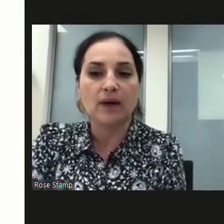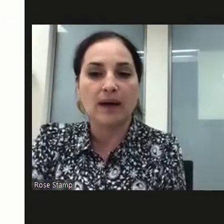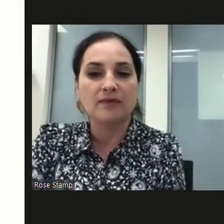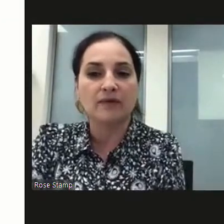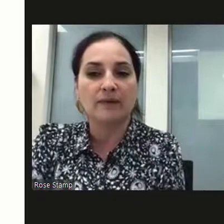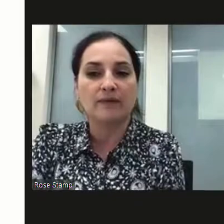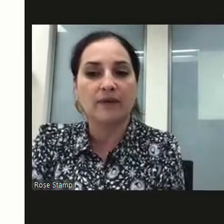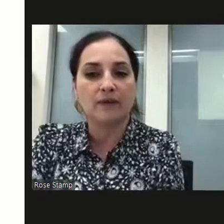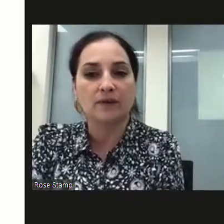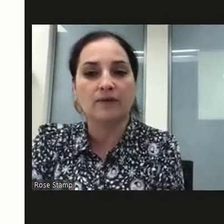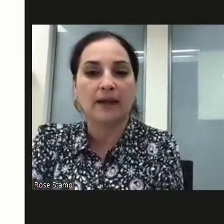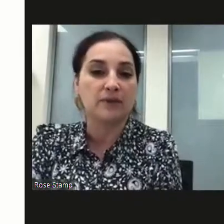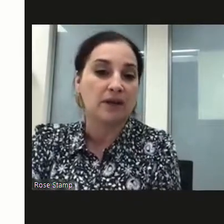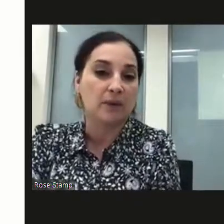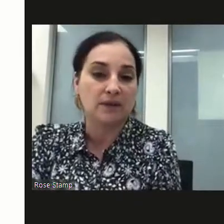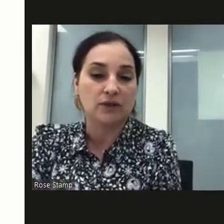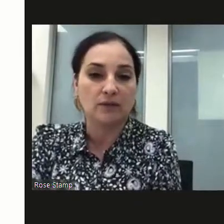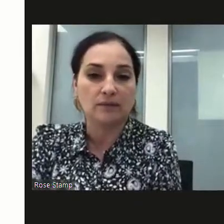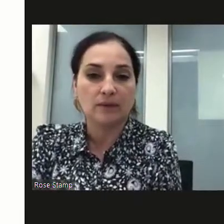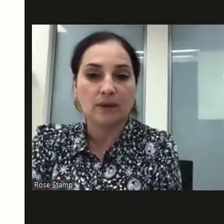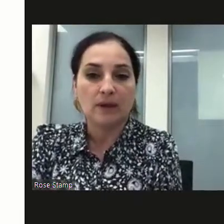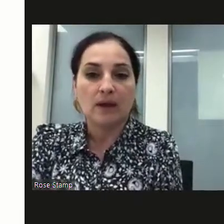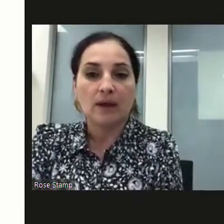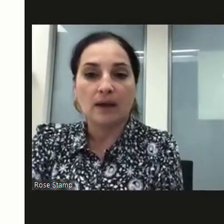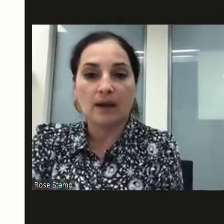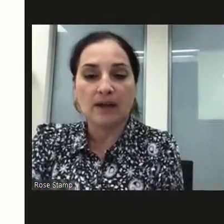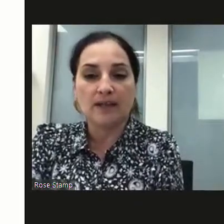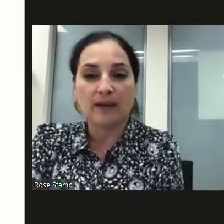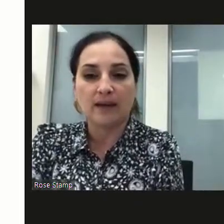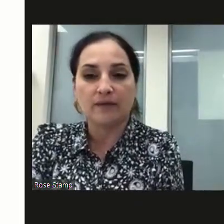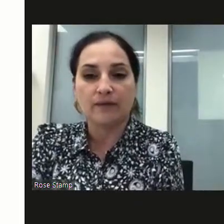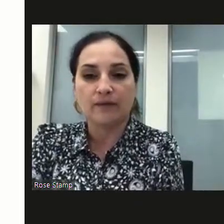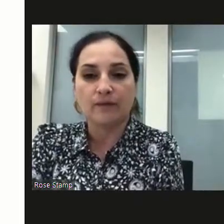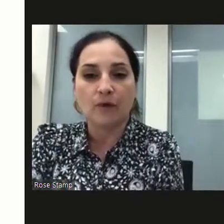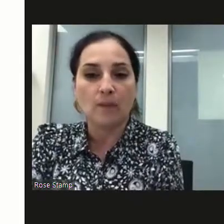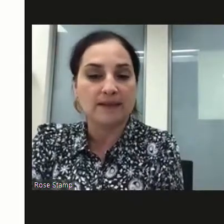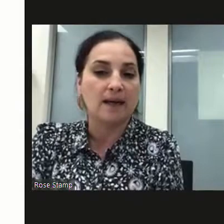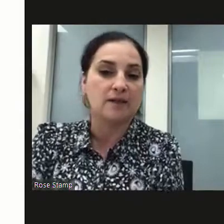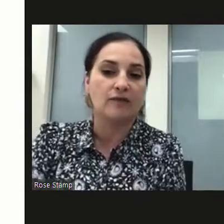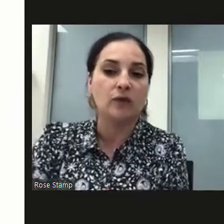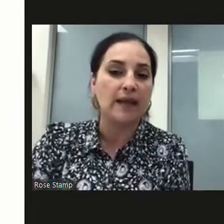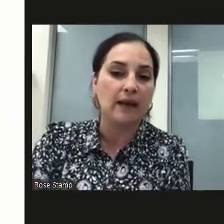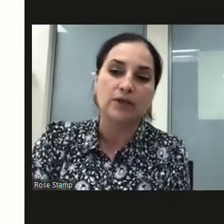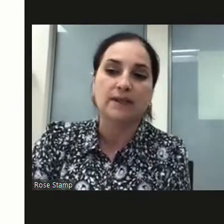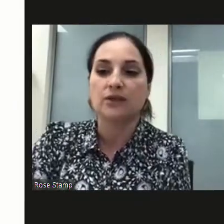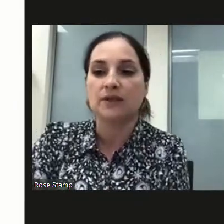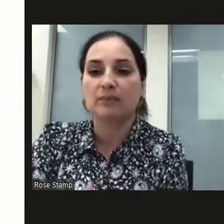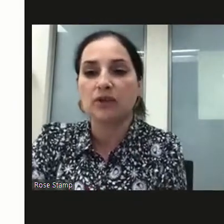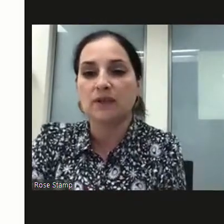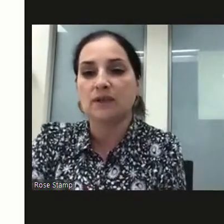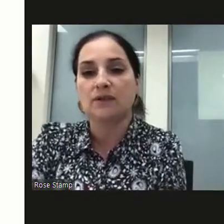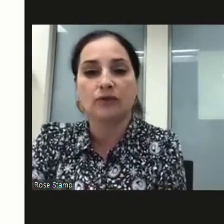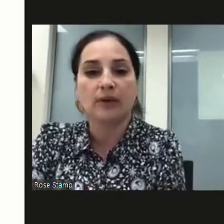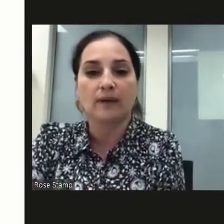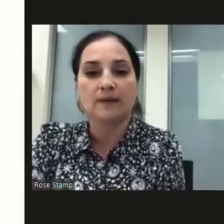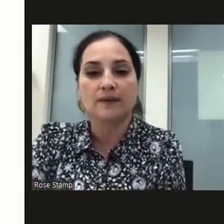view comes from the field of language acquisition, as well as from the studies of new languages such as